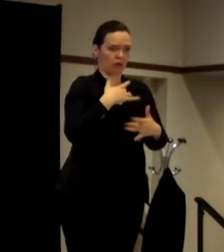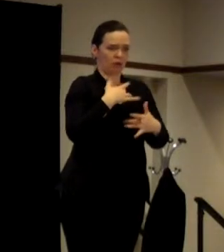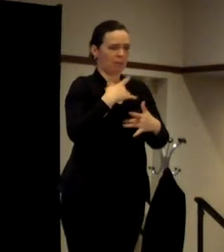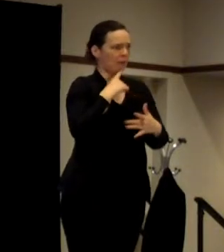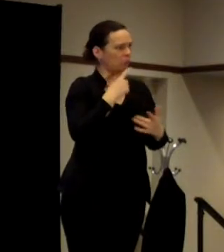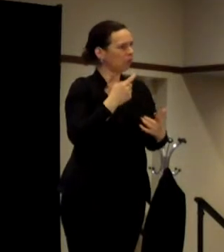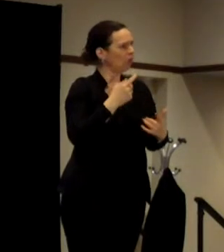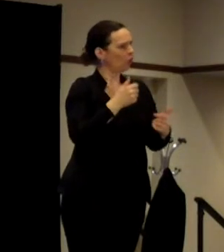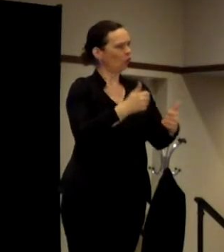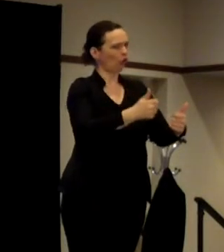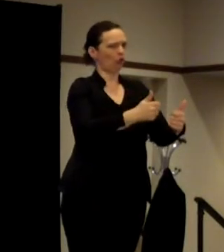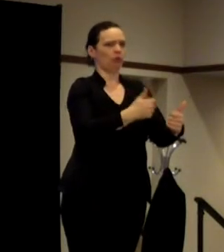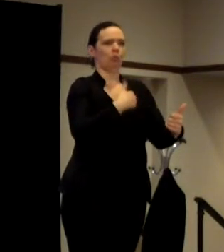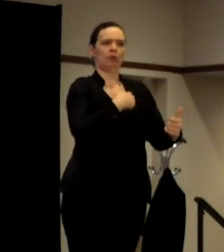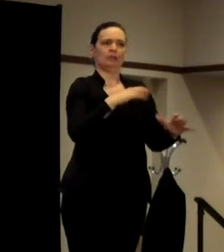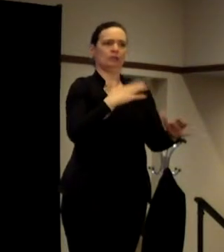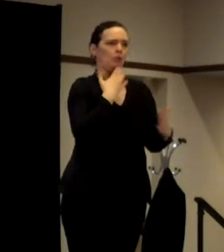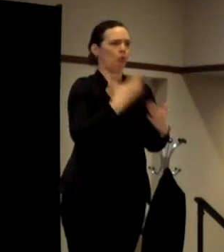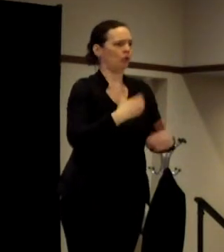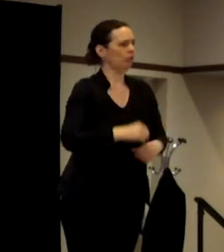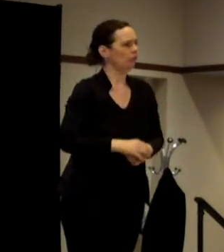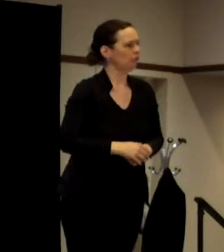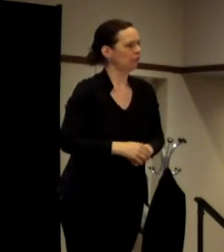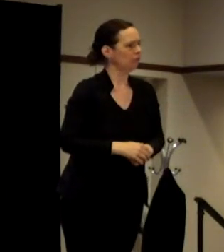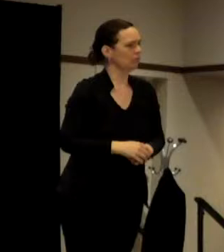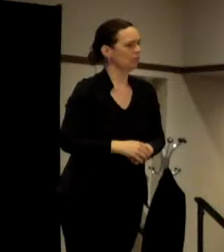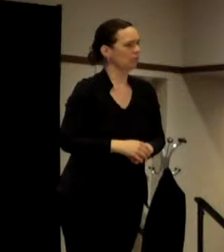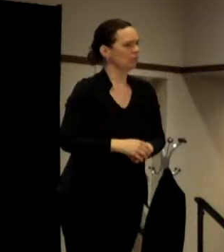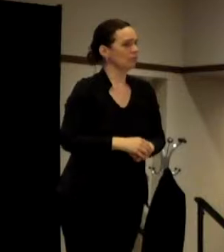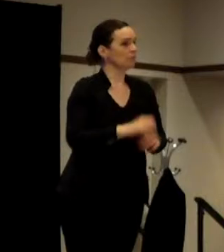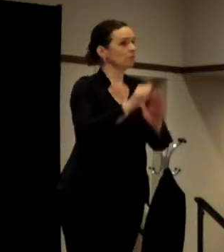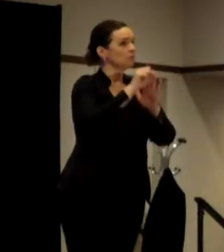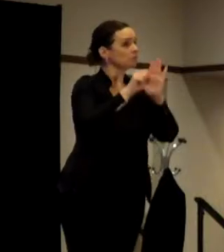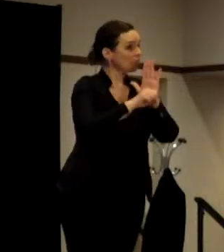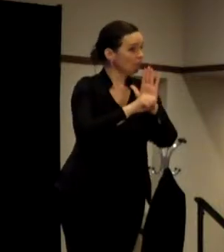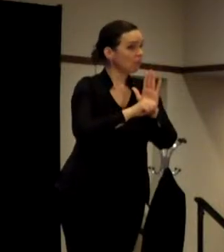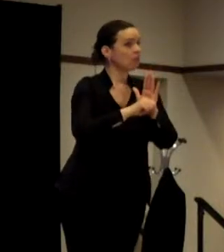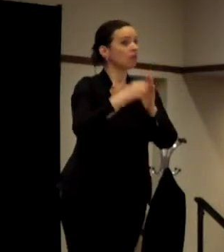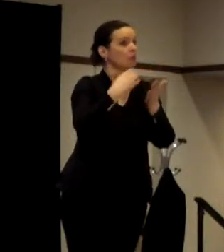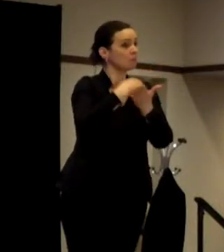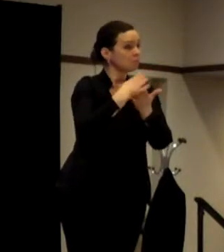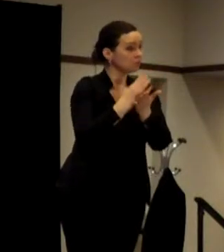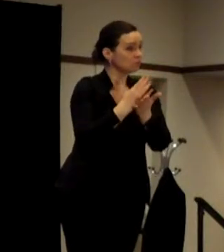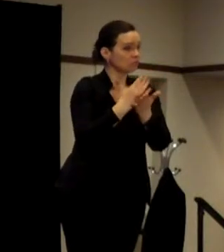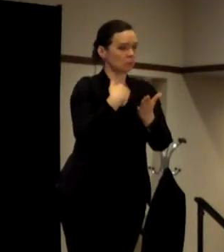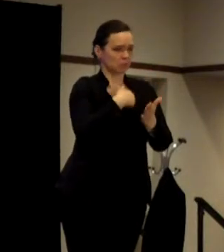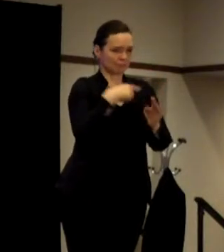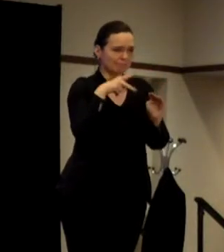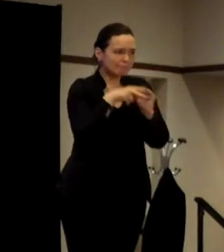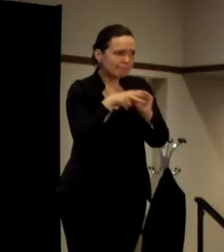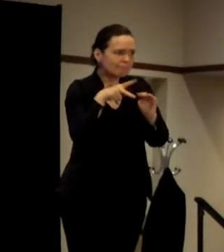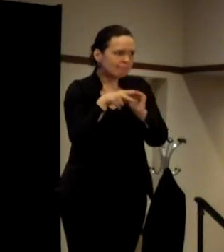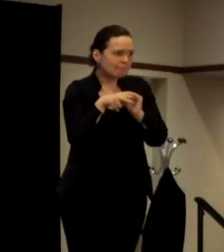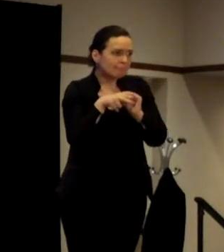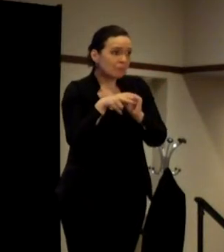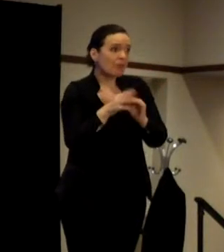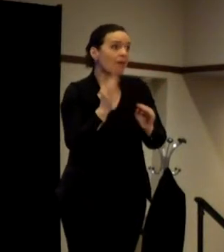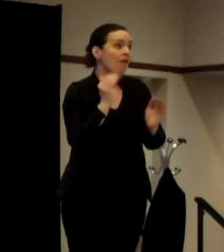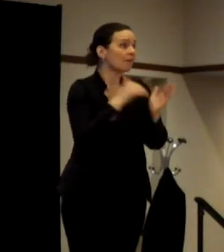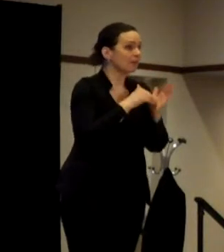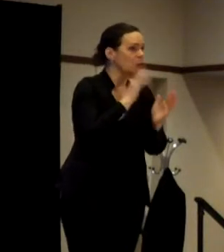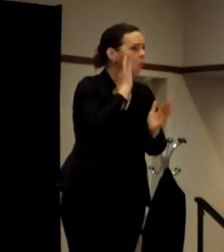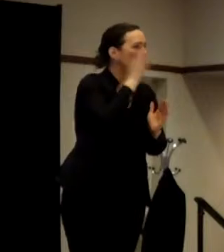going to be a cut, but it doesn't look like it's going to be 20%, so we'll pick up savings there. So 2020 might end up